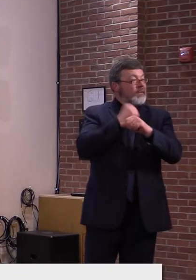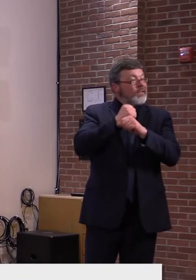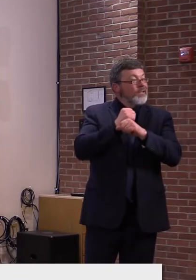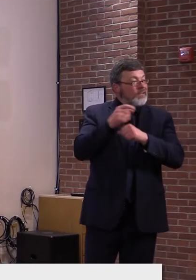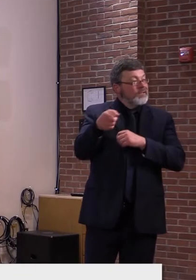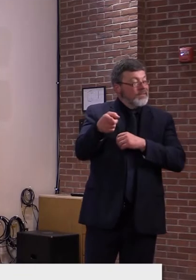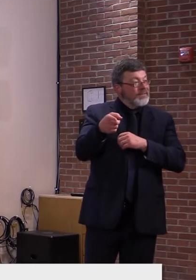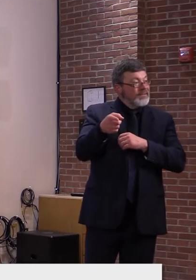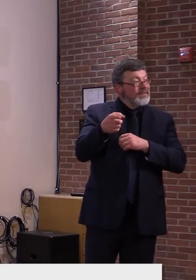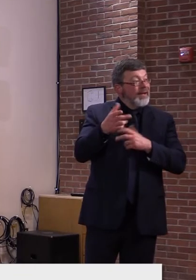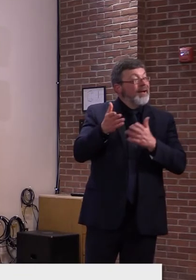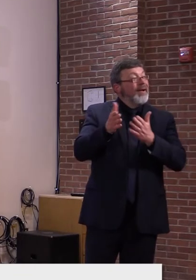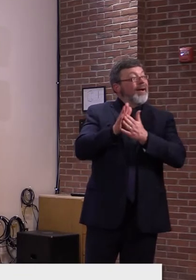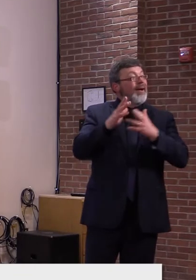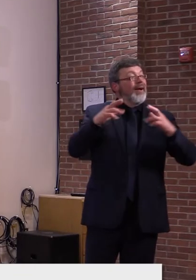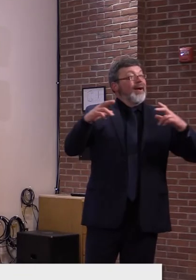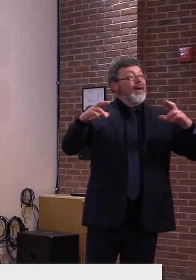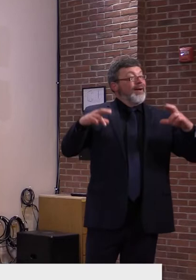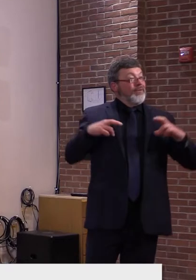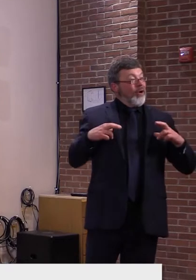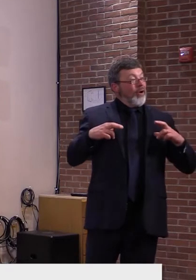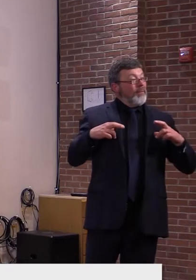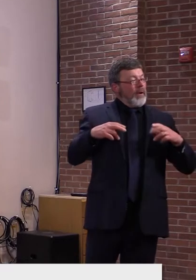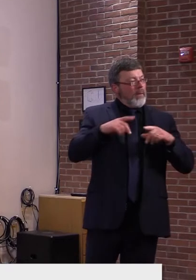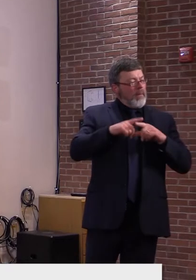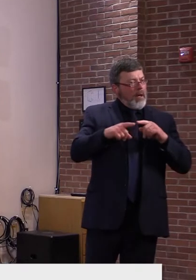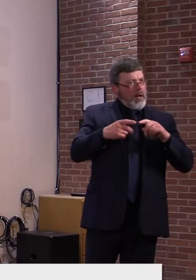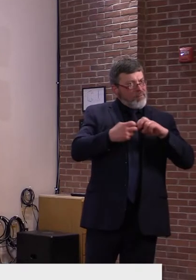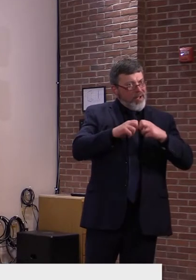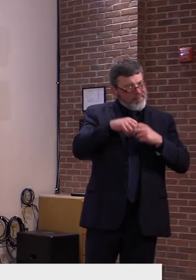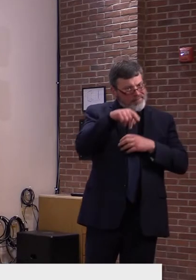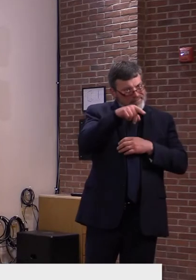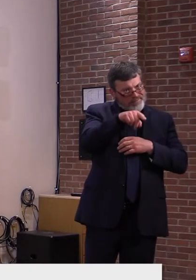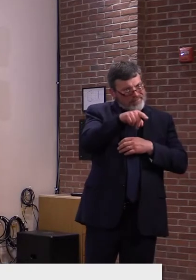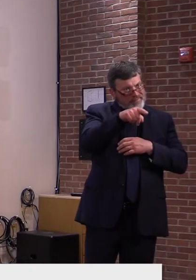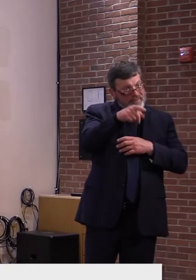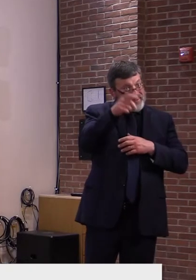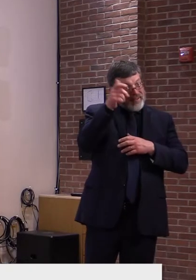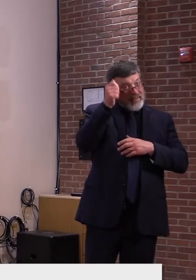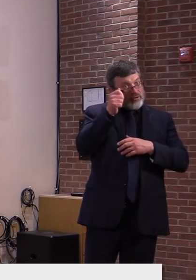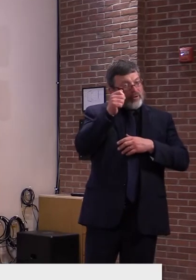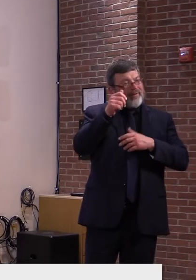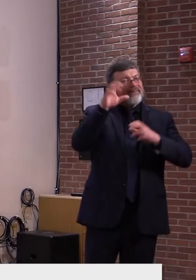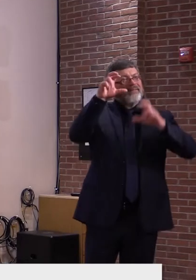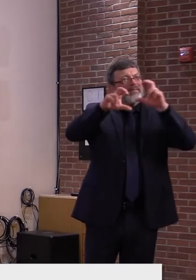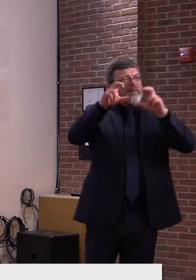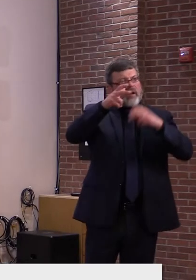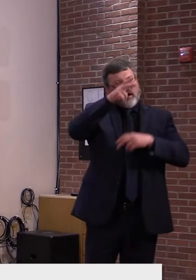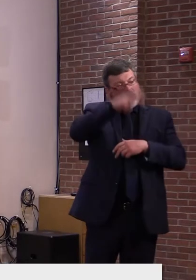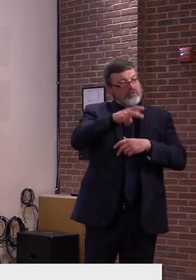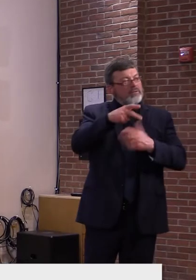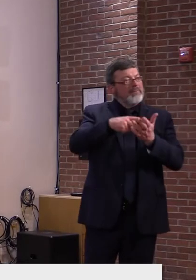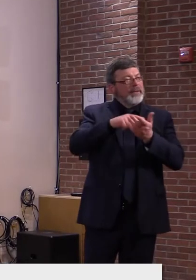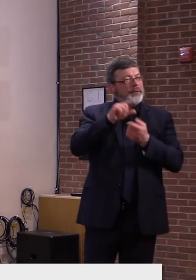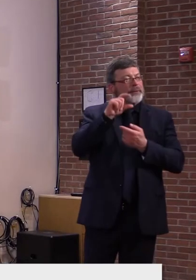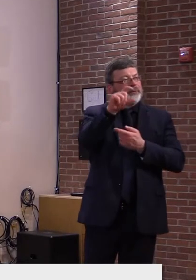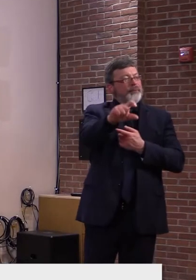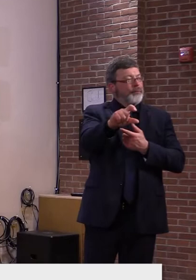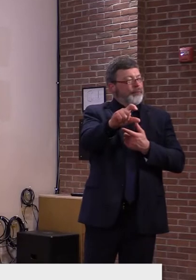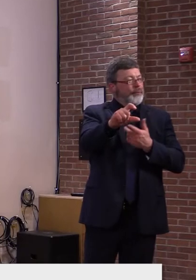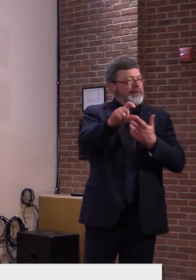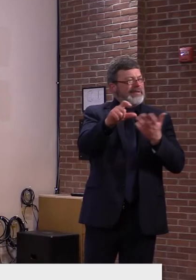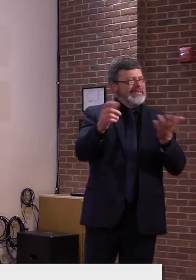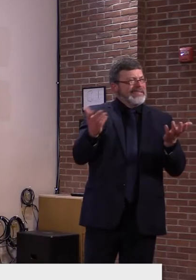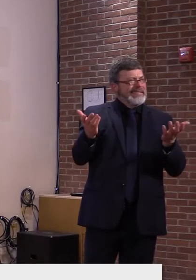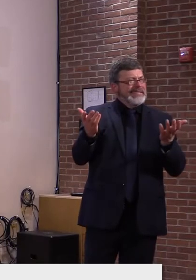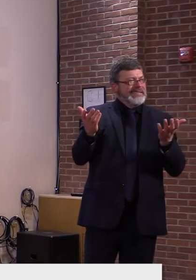their bad investment choices, they could receive less when it gets around to retirement. But it's their choice, right? They're in charge of it at that